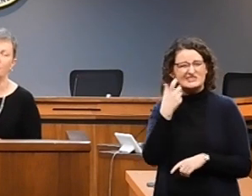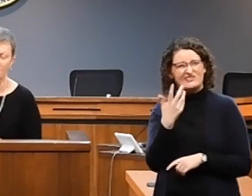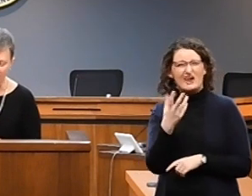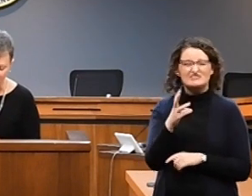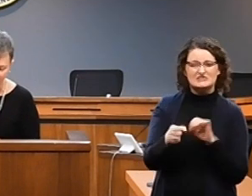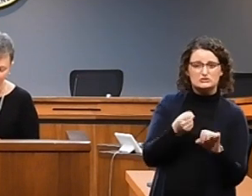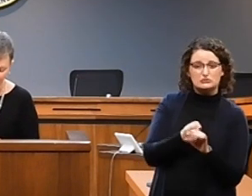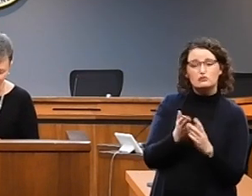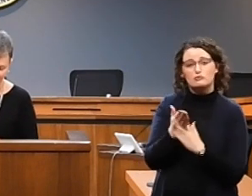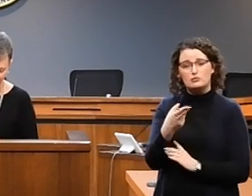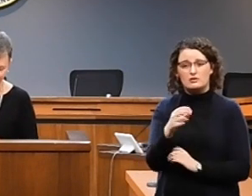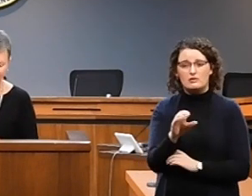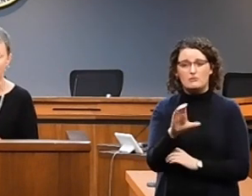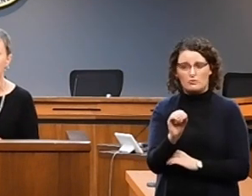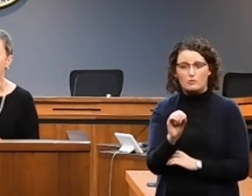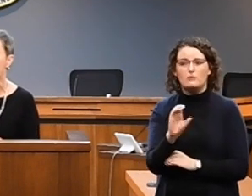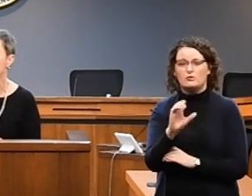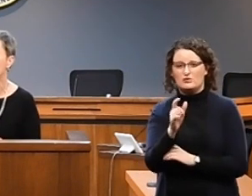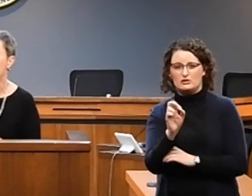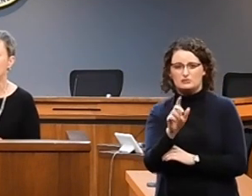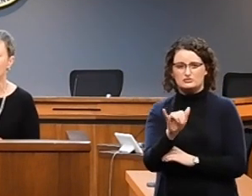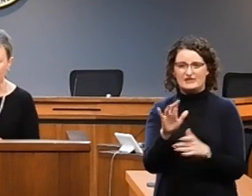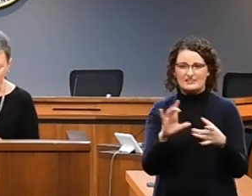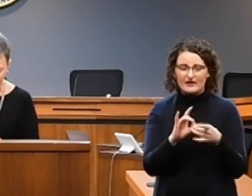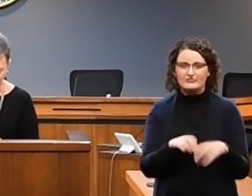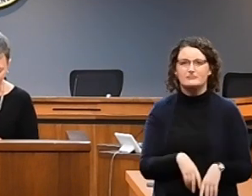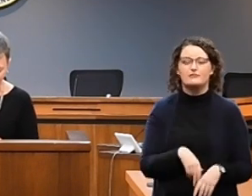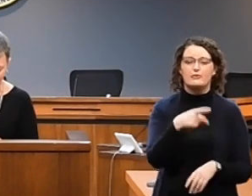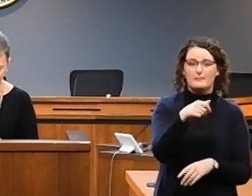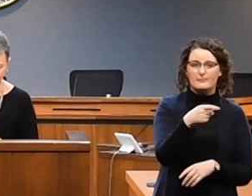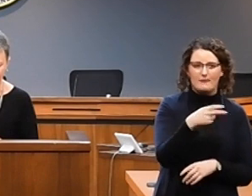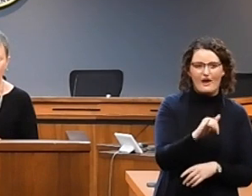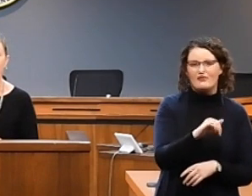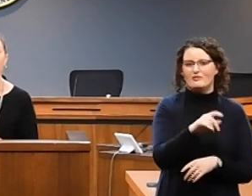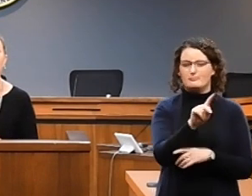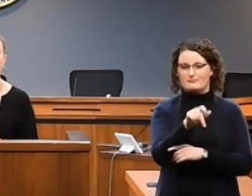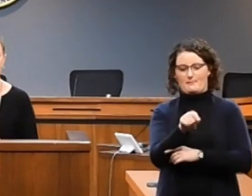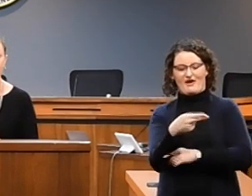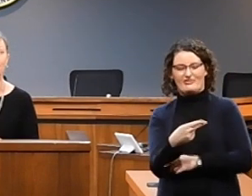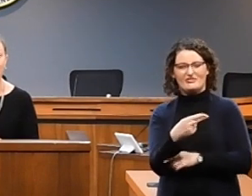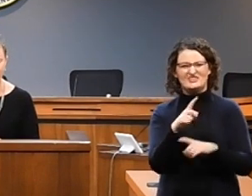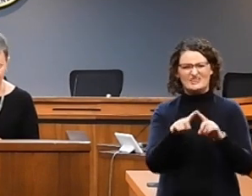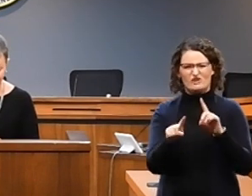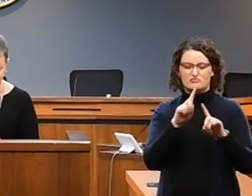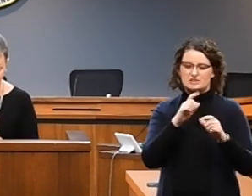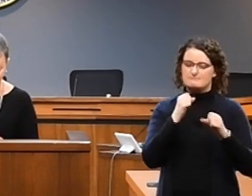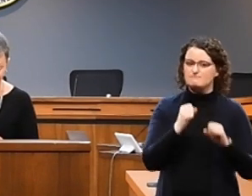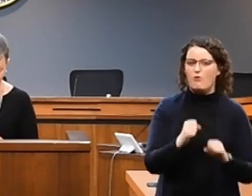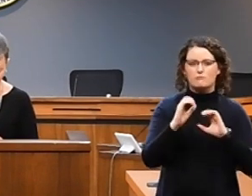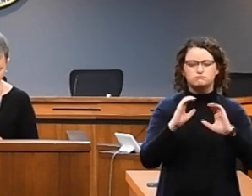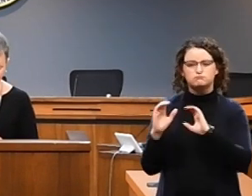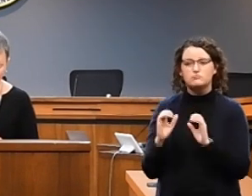the Howard County Clergy Alliance and PATH and Courageous Conversations, we faith leaders, many of those in this